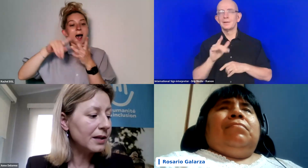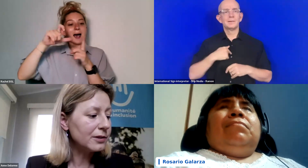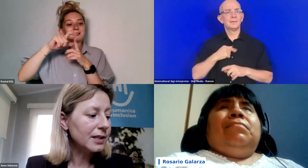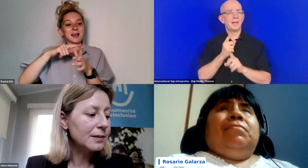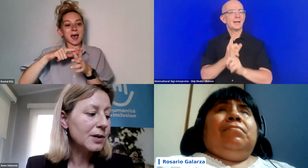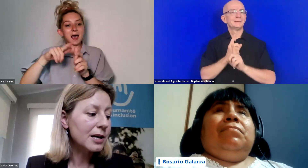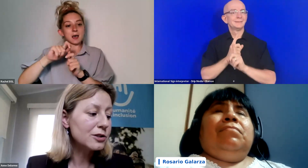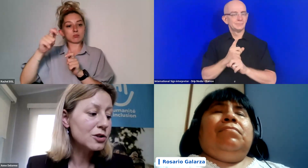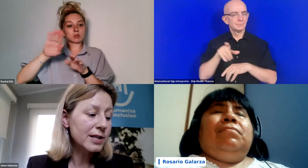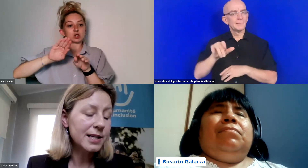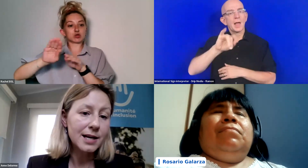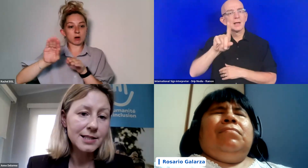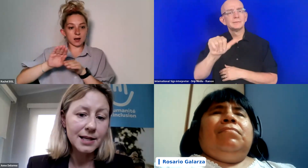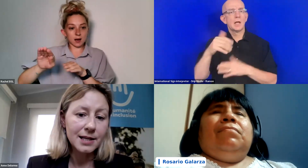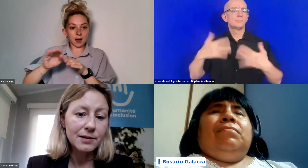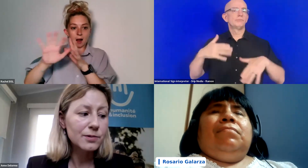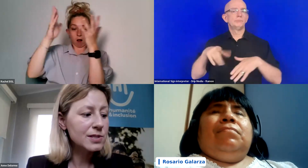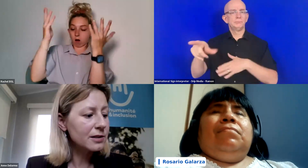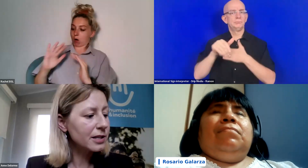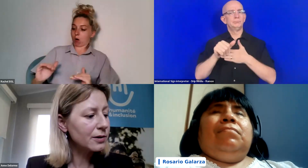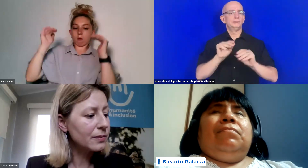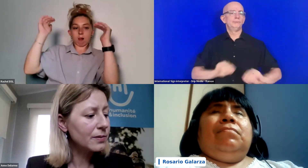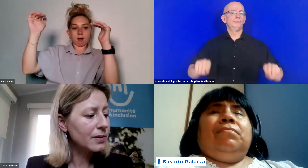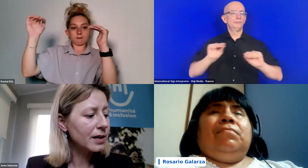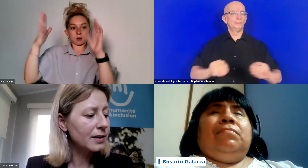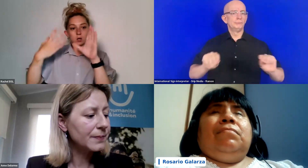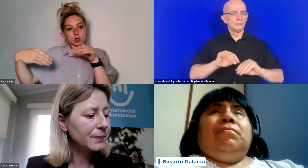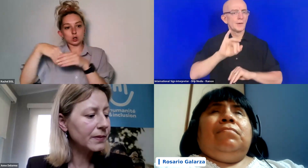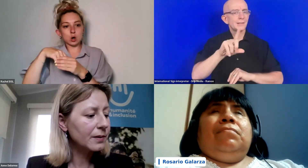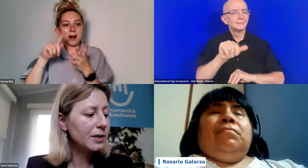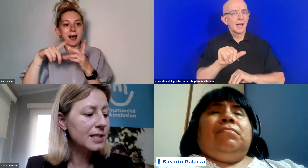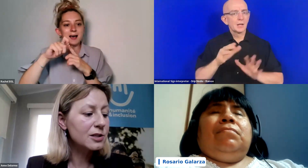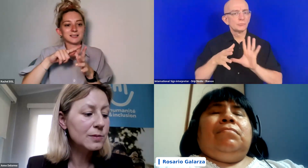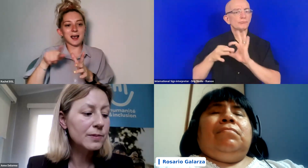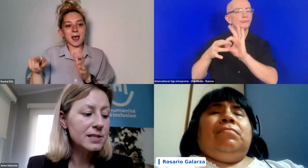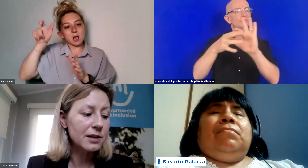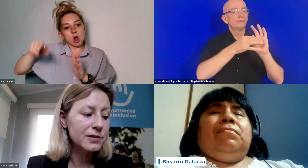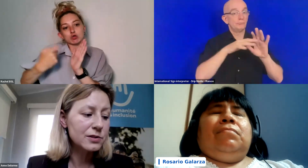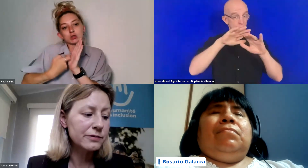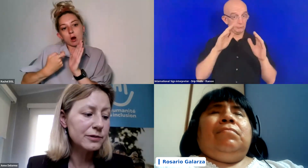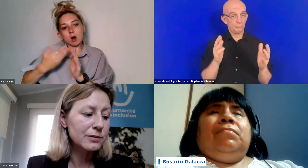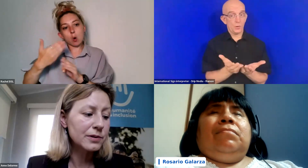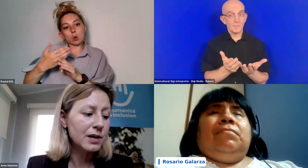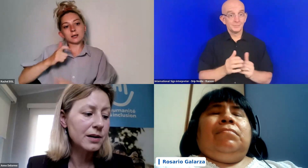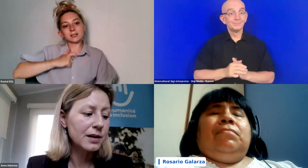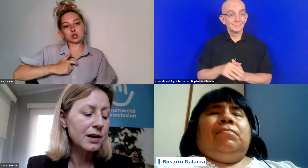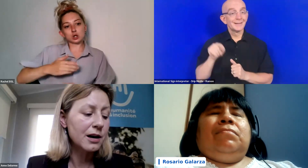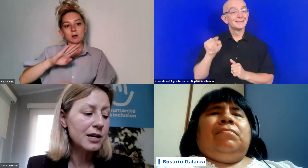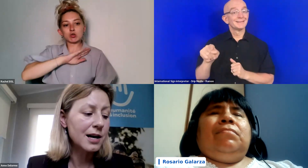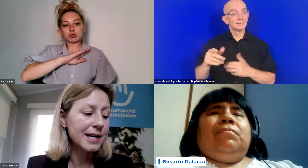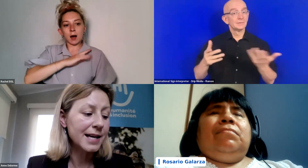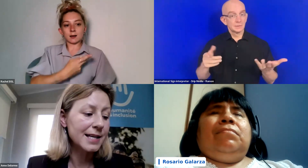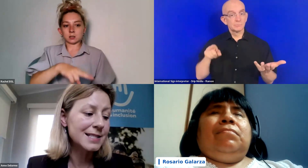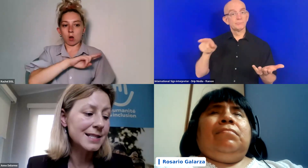the global level. And prior to joining IDA, Rosario worked as a human rights officer for